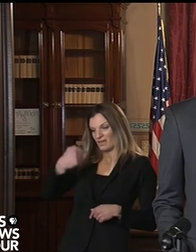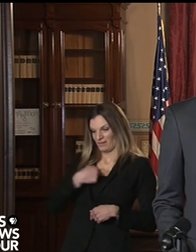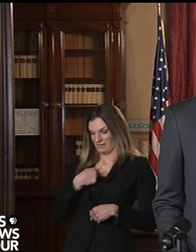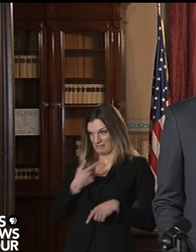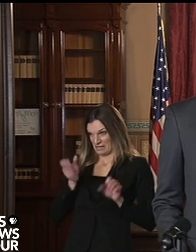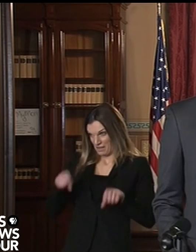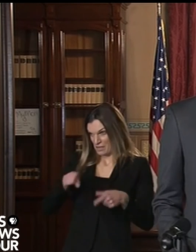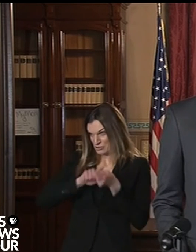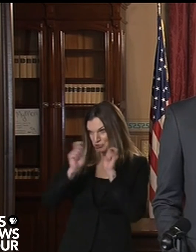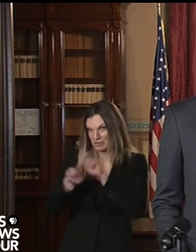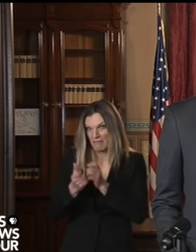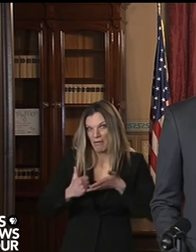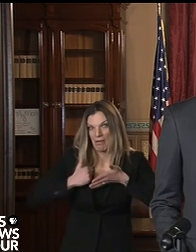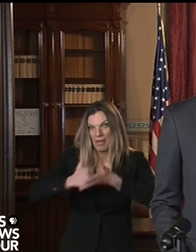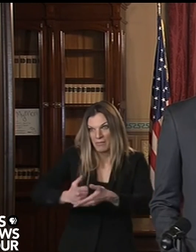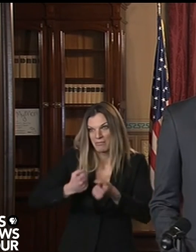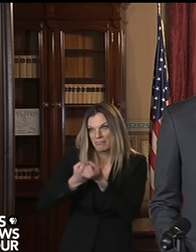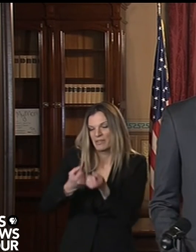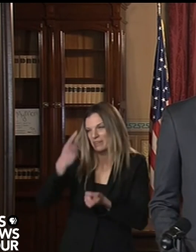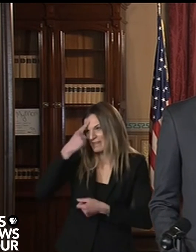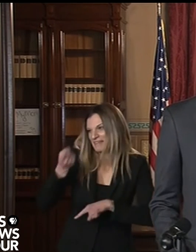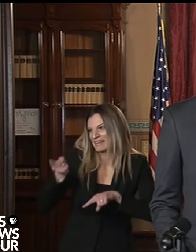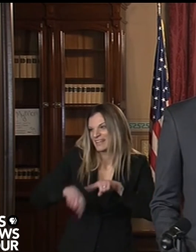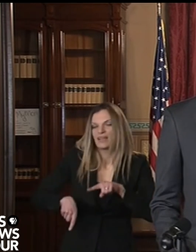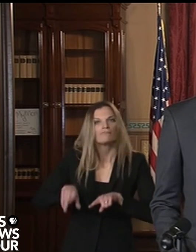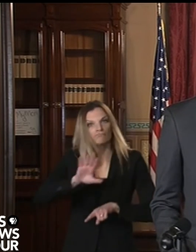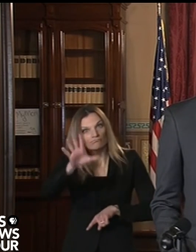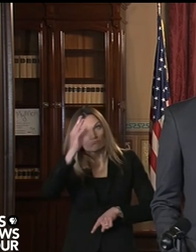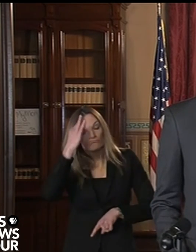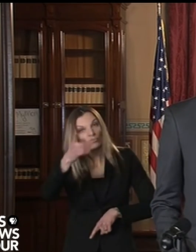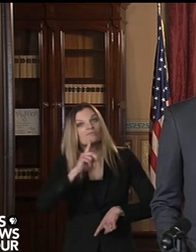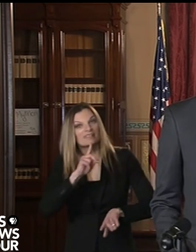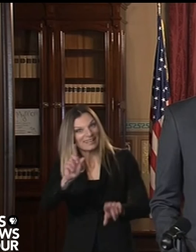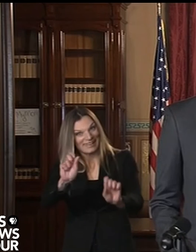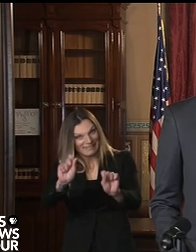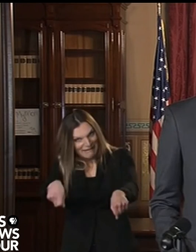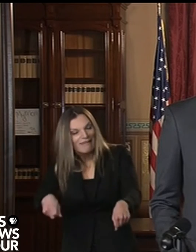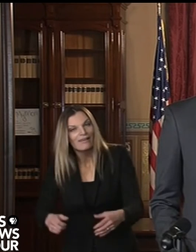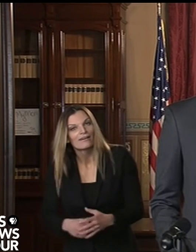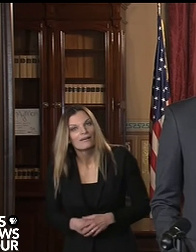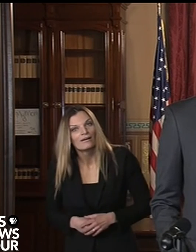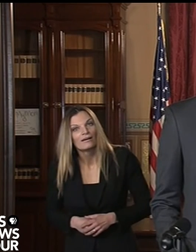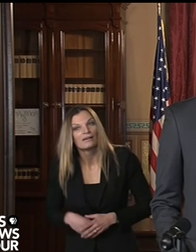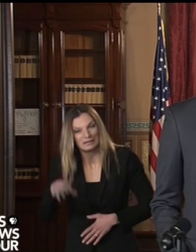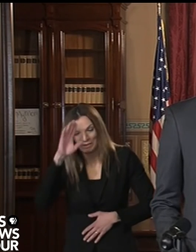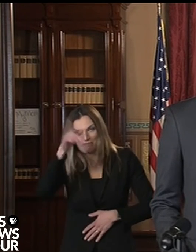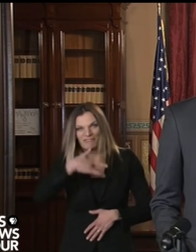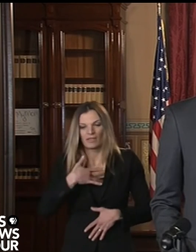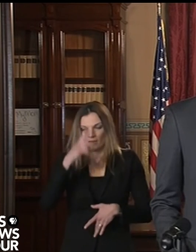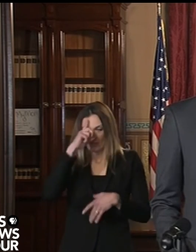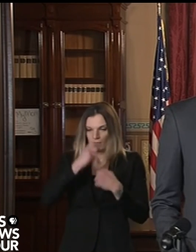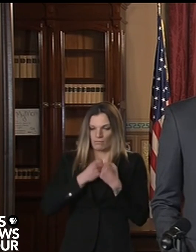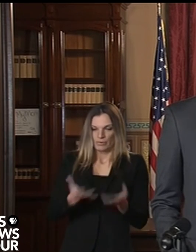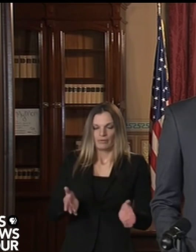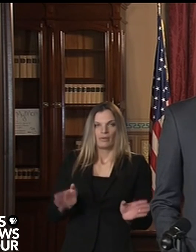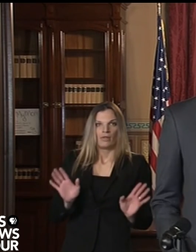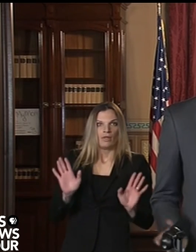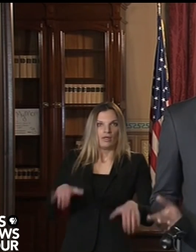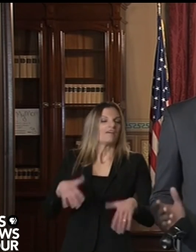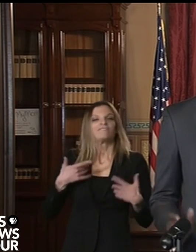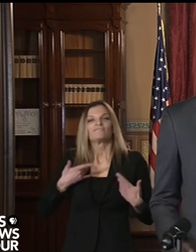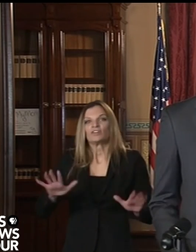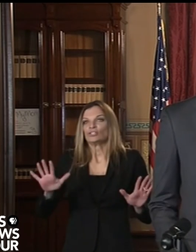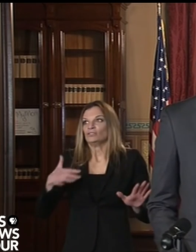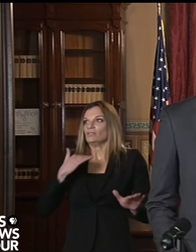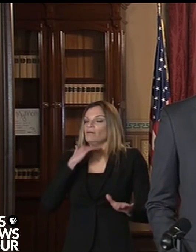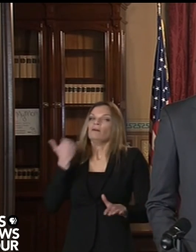any. This year has been so, so hard. People are so, so tired. Some may even be ready to throw their